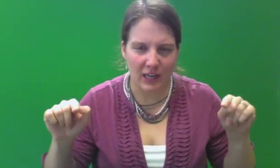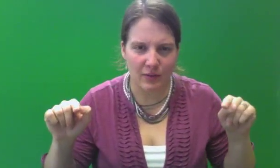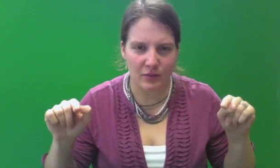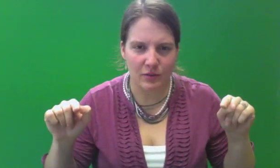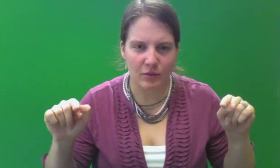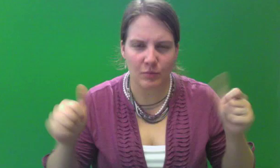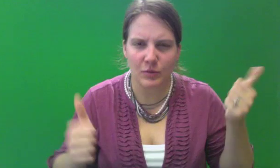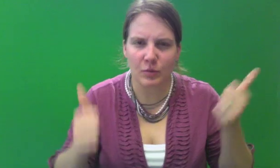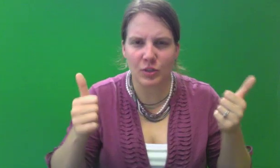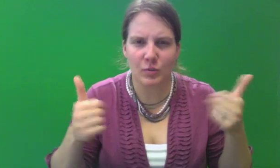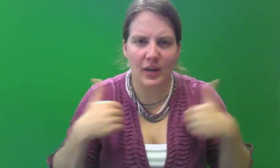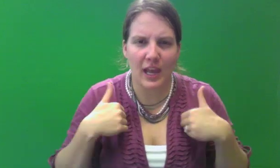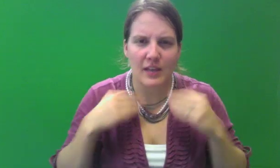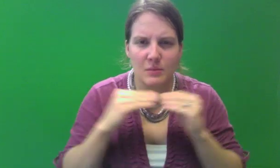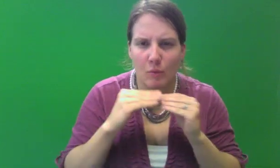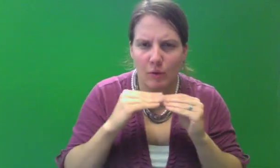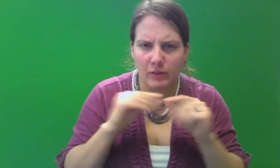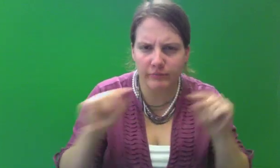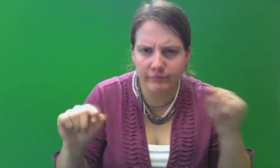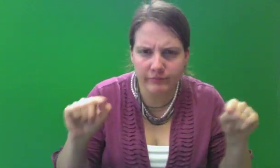those two groups. Which one has more?